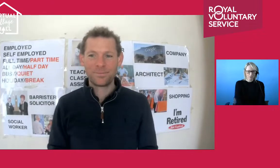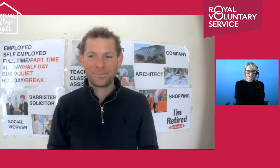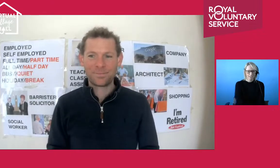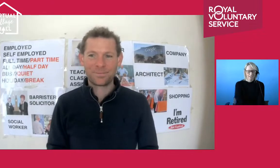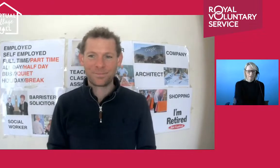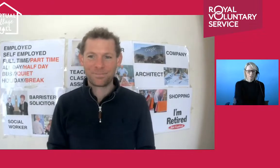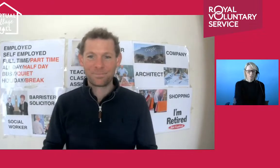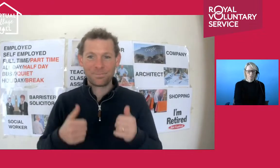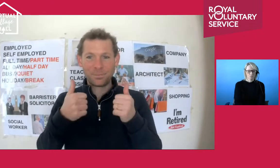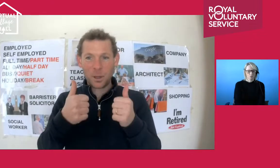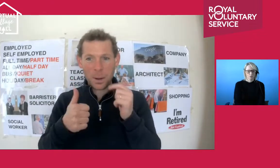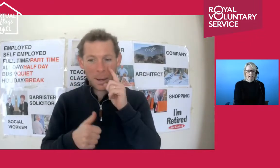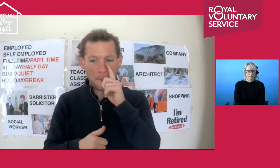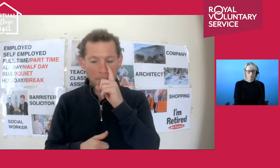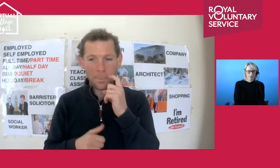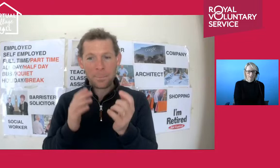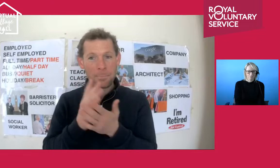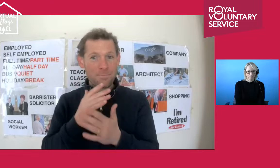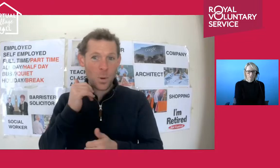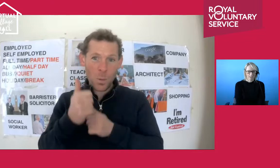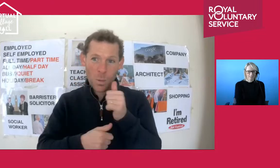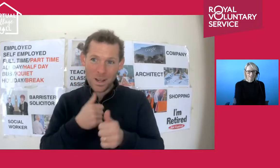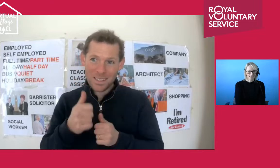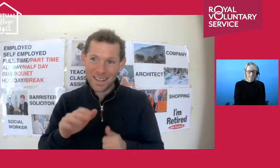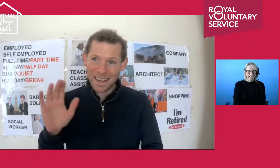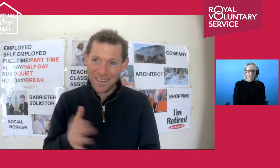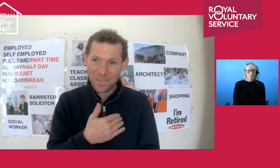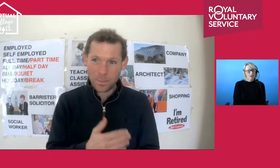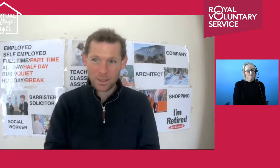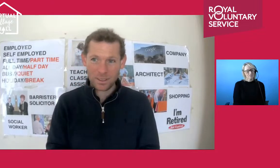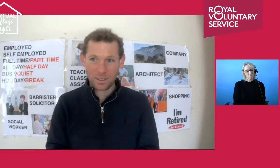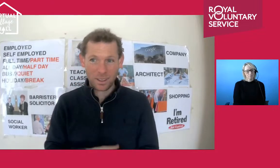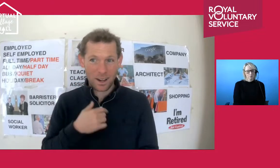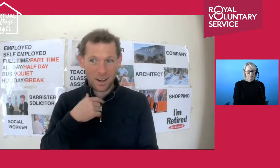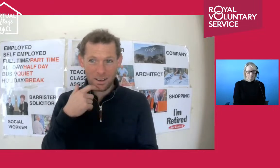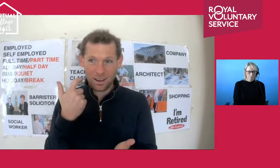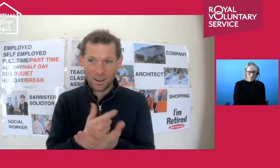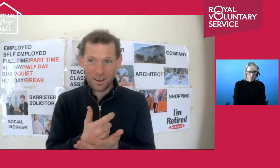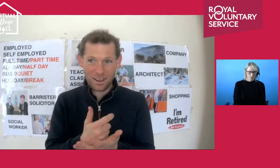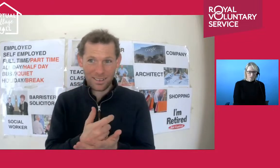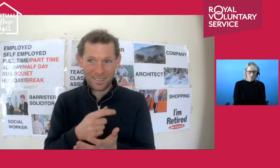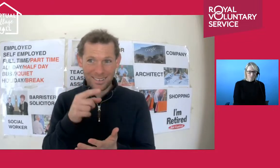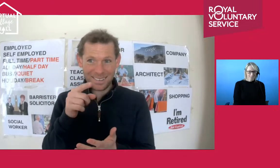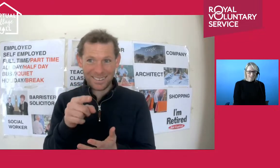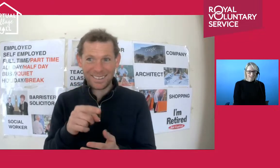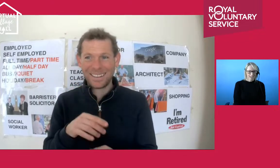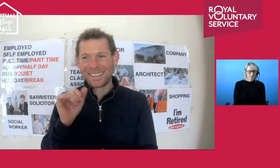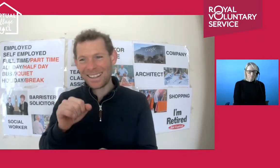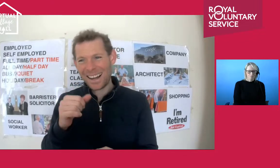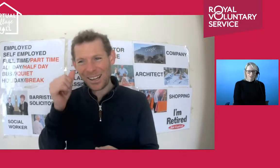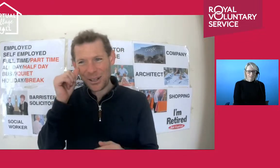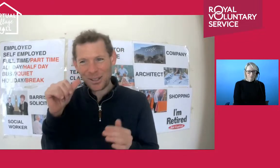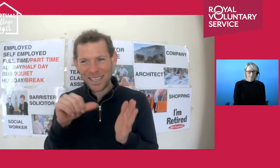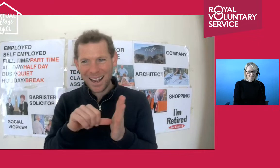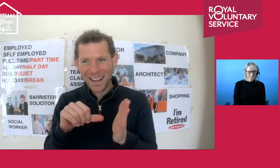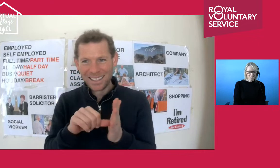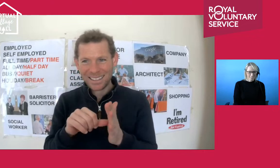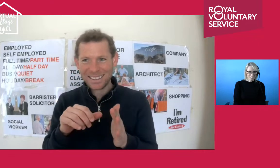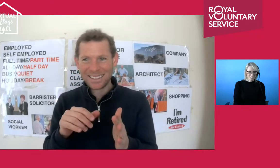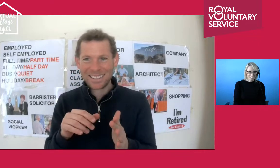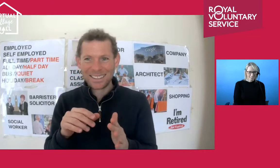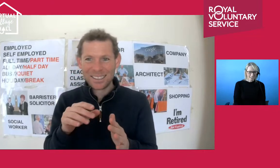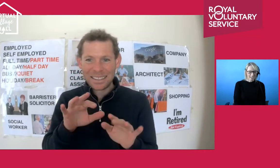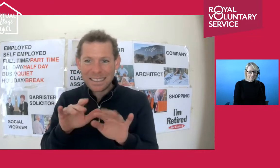for shopping. But it's just because we're on camera, we have to do it like that. Well done, everyone. Honestly, I'm really